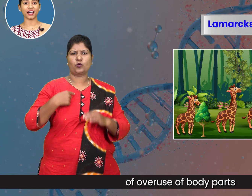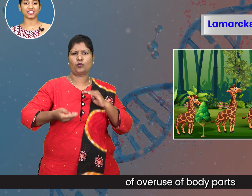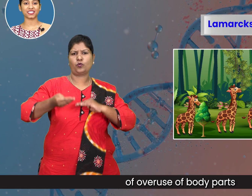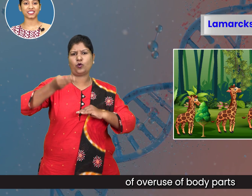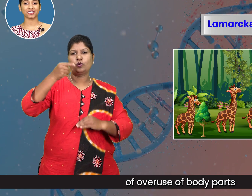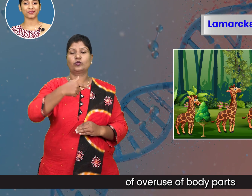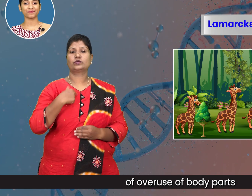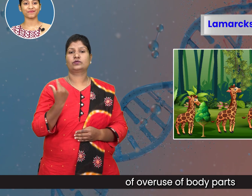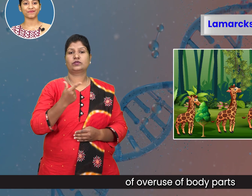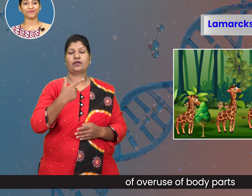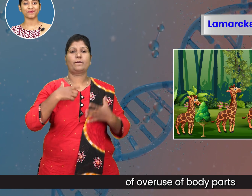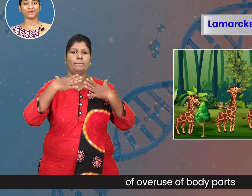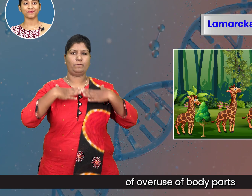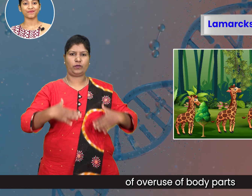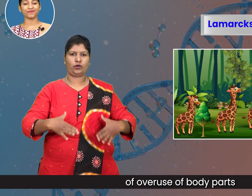body parts.